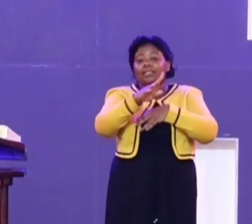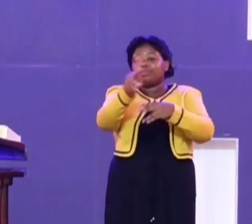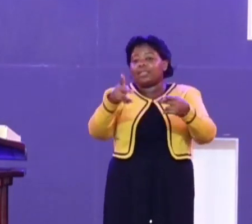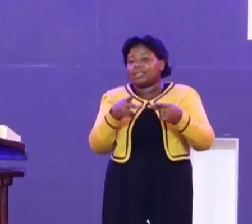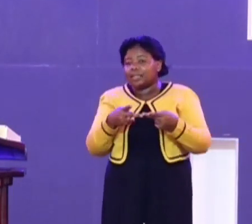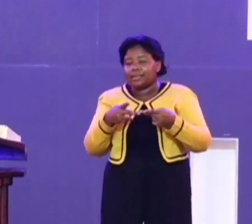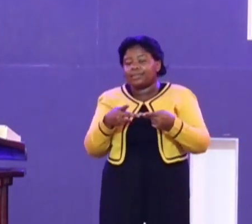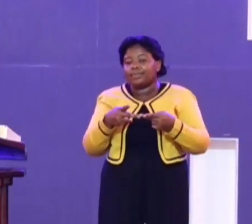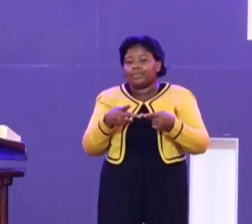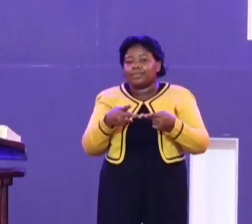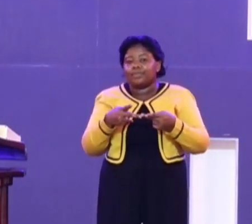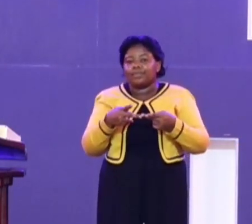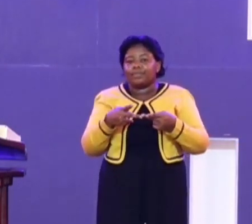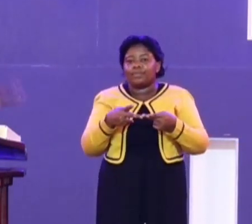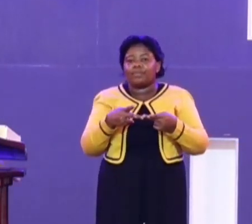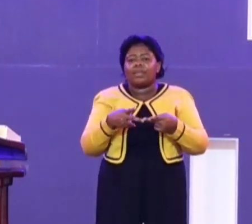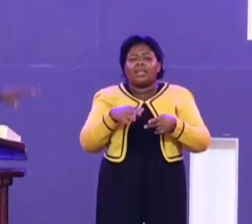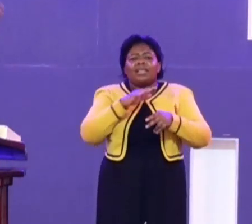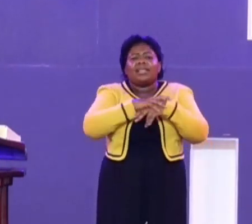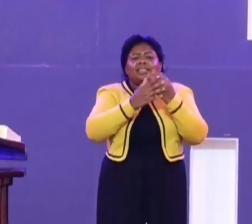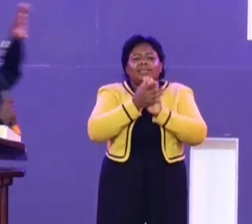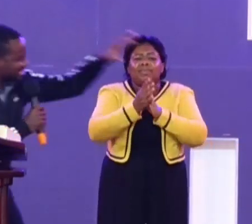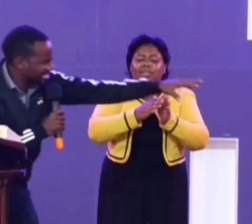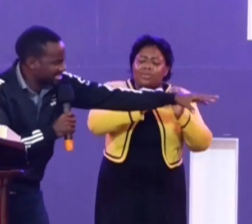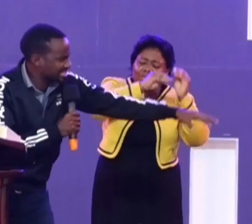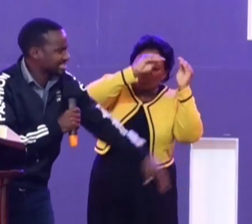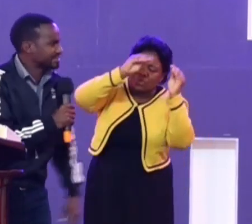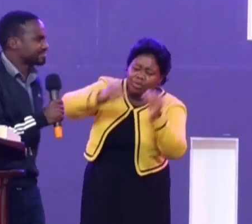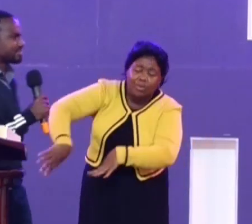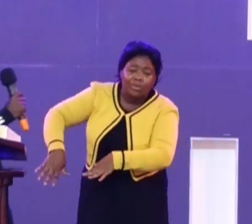It makes you disappear and God